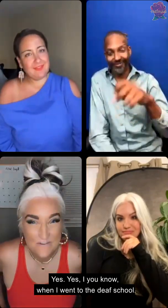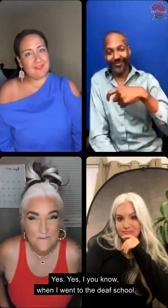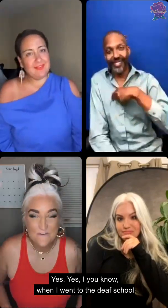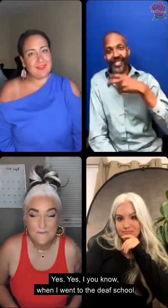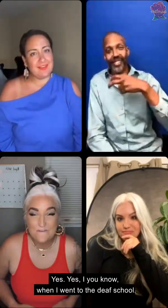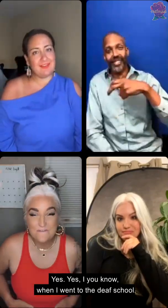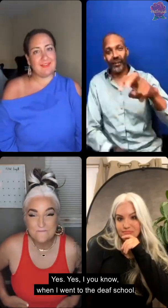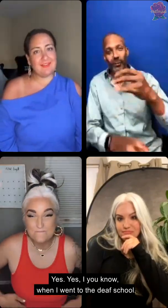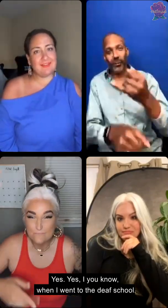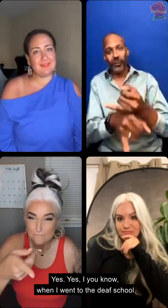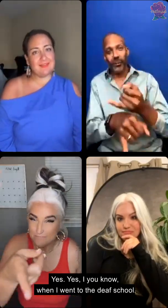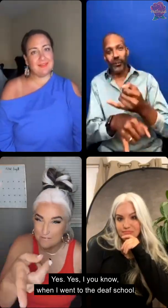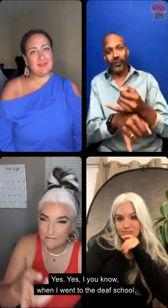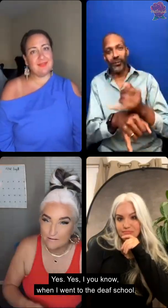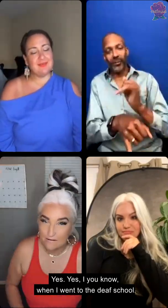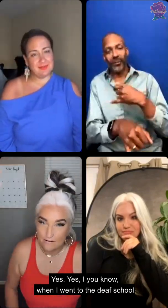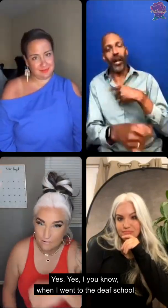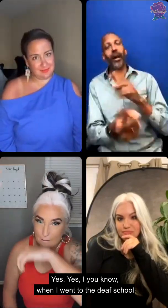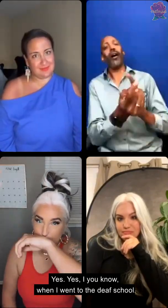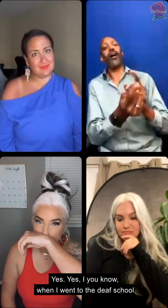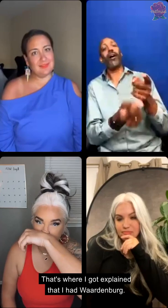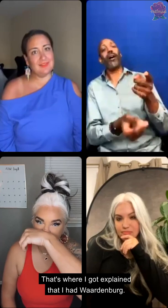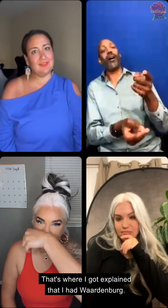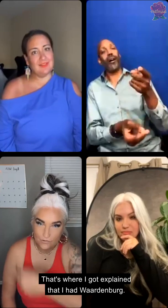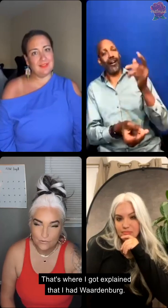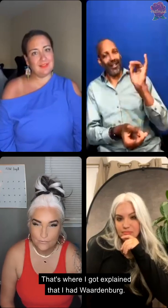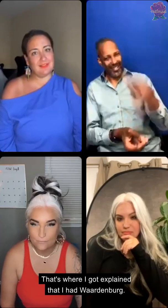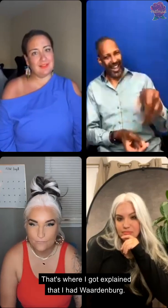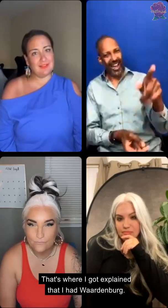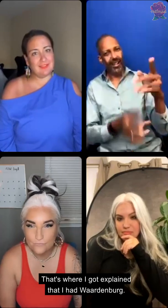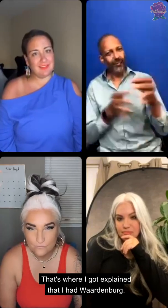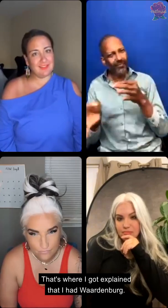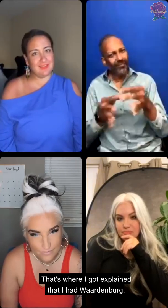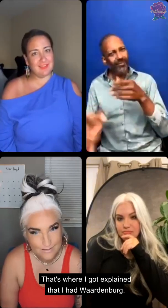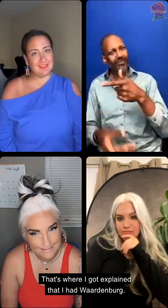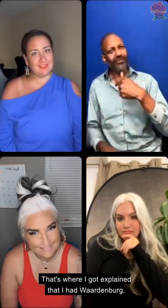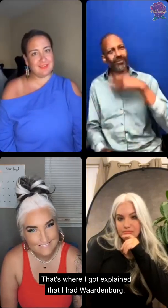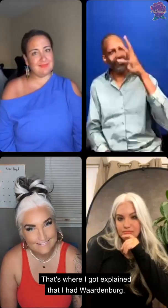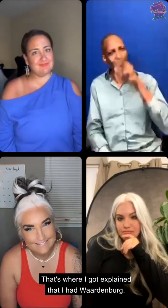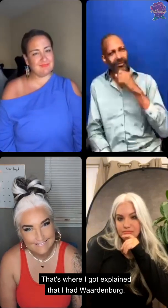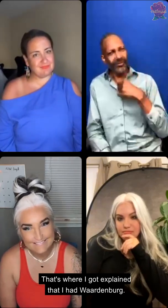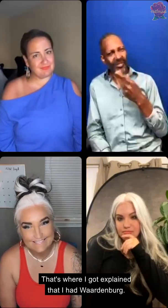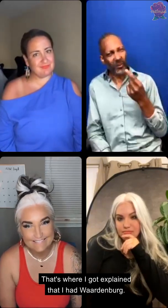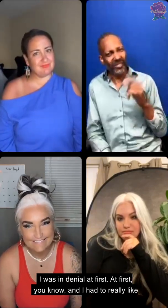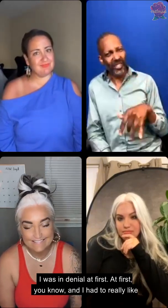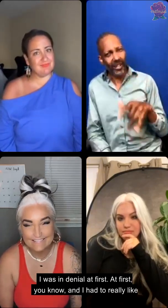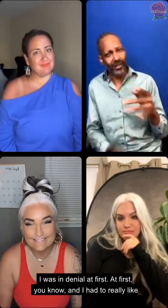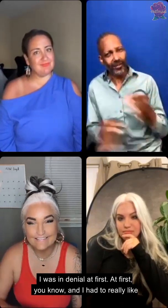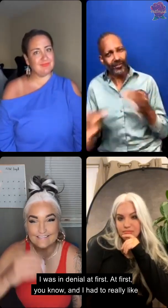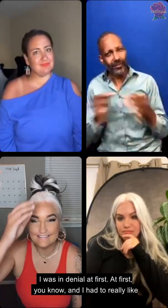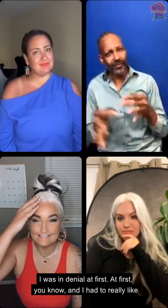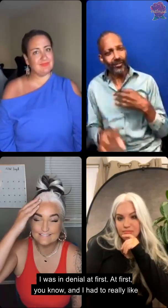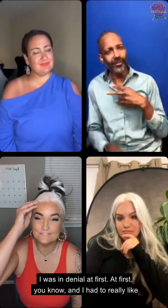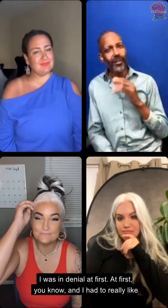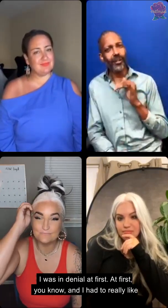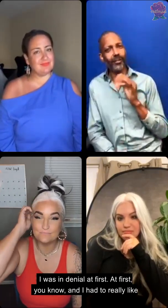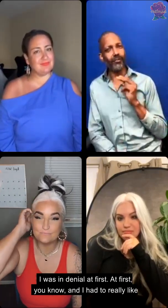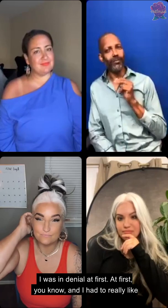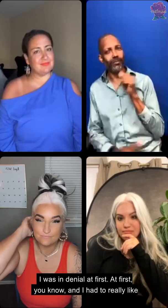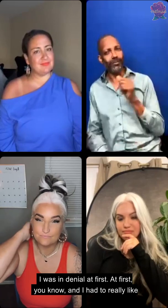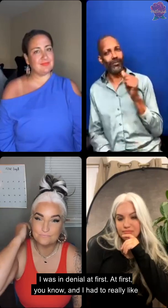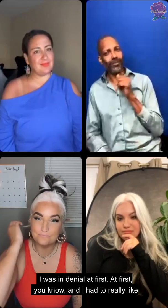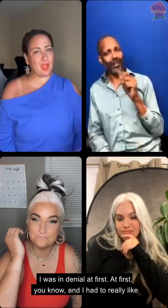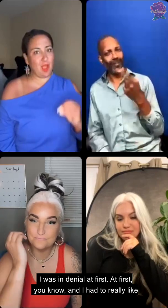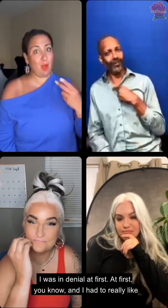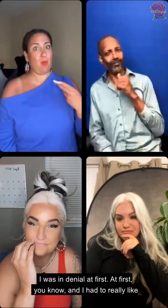yes. When I went to the deaf school, that's where I got explained that I had Mordenbergs. I was in